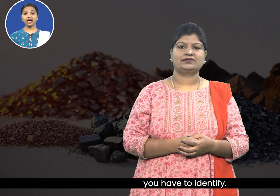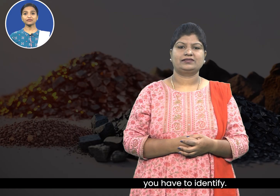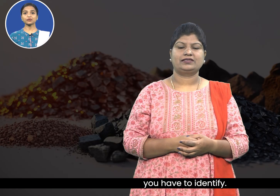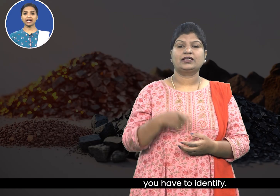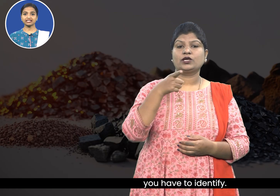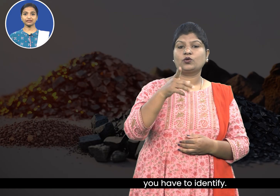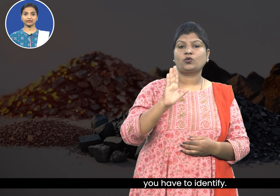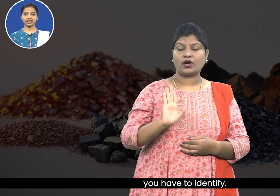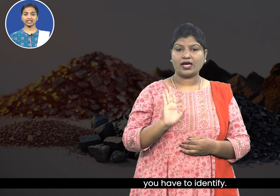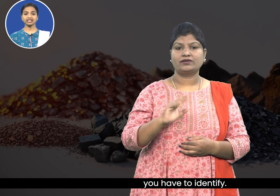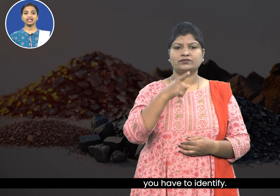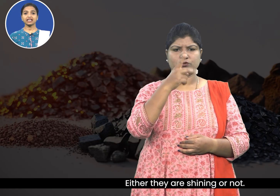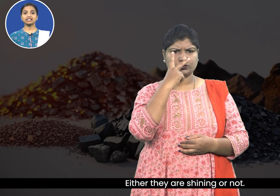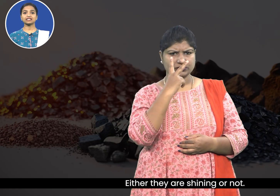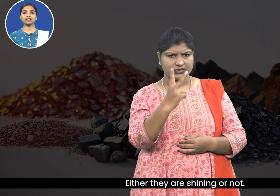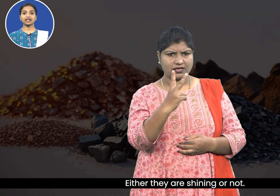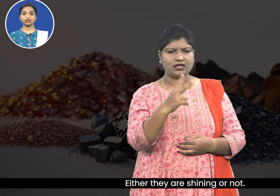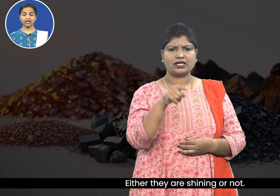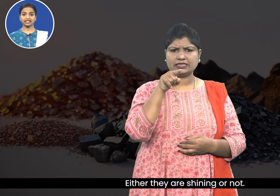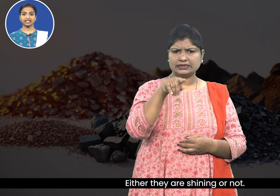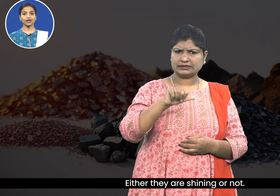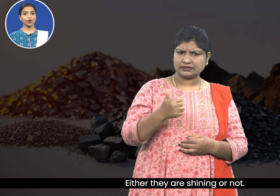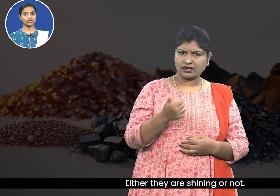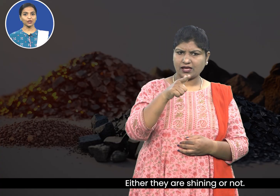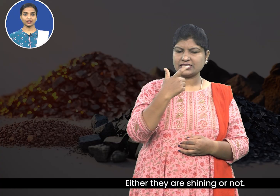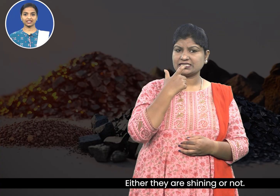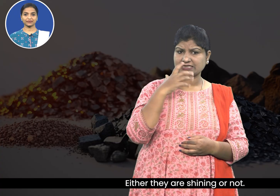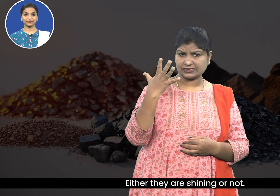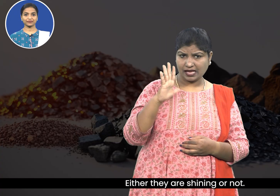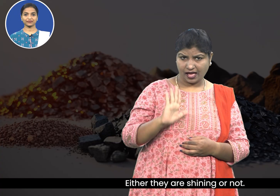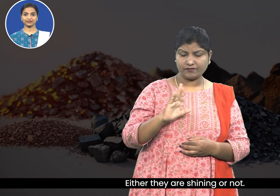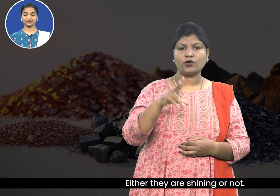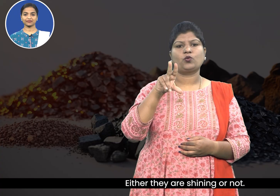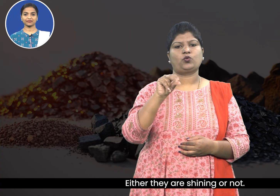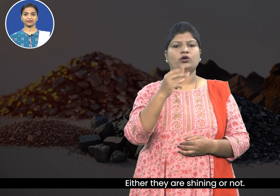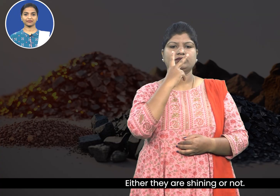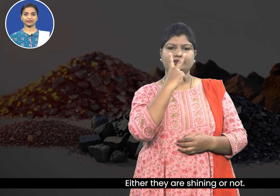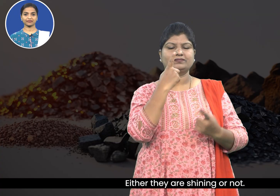You have to identify either they are shining or not.